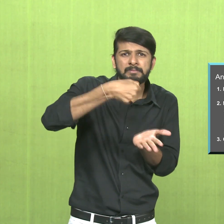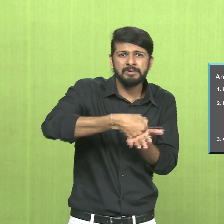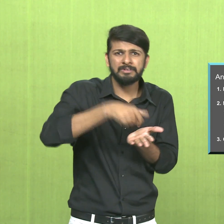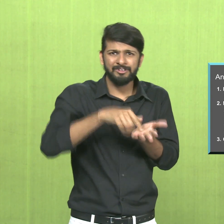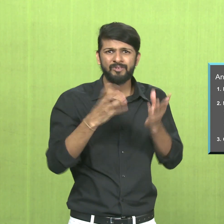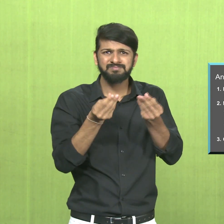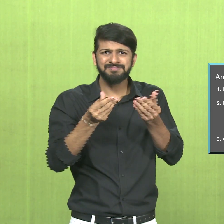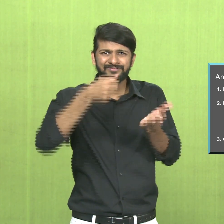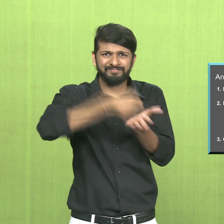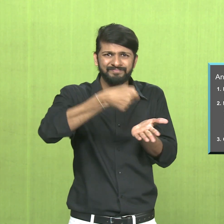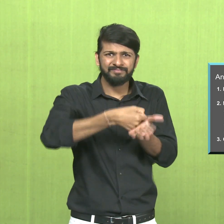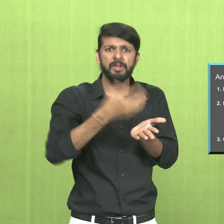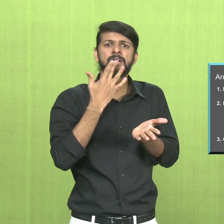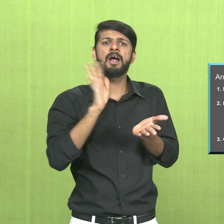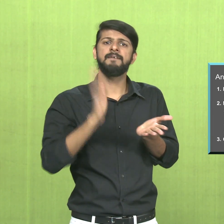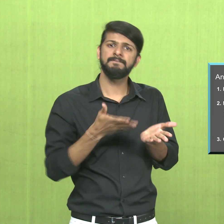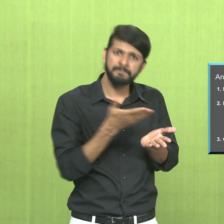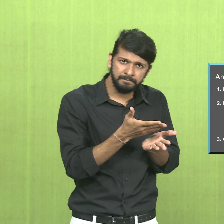then you have colored flour,